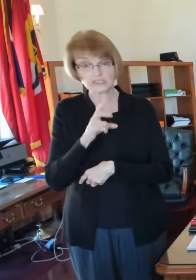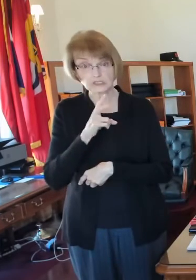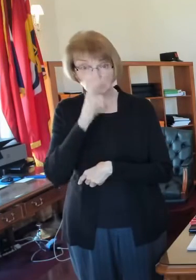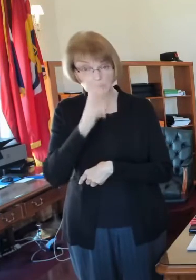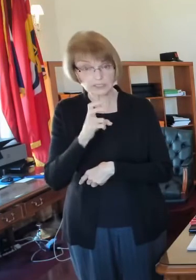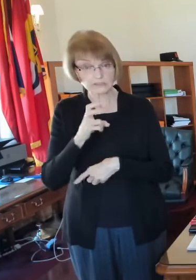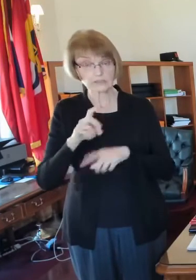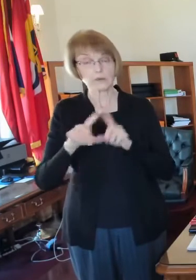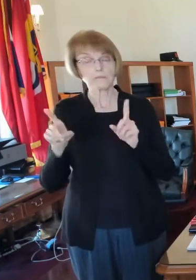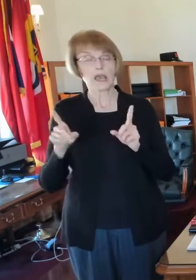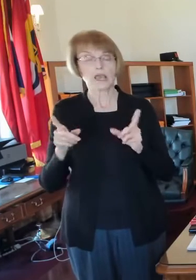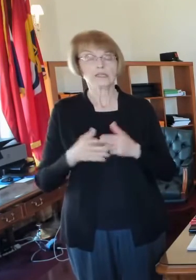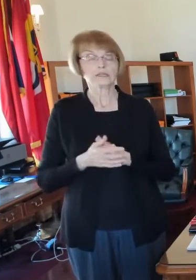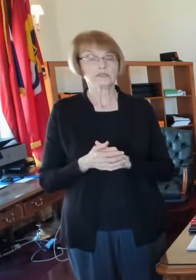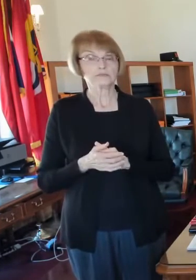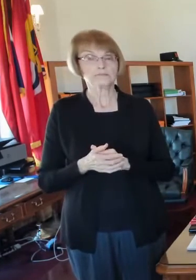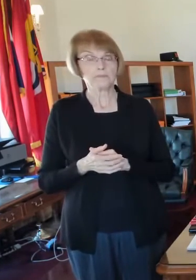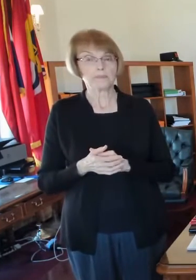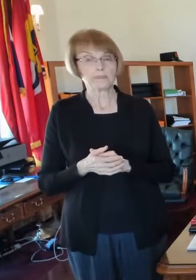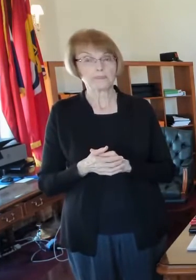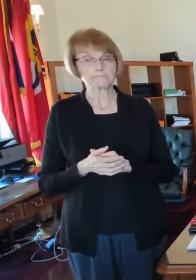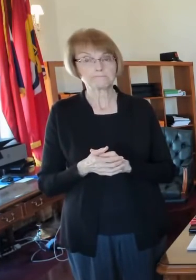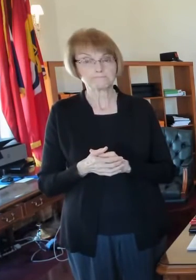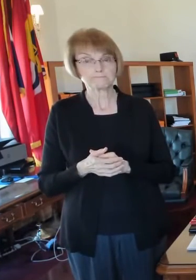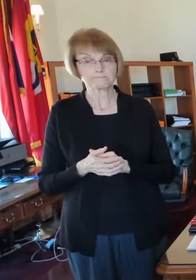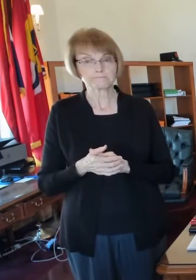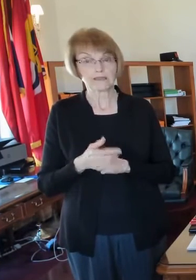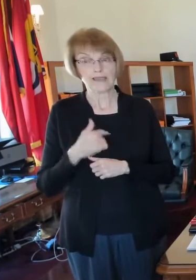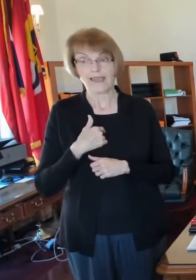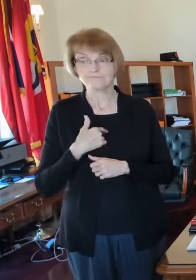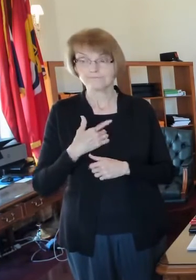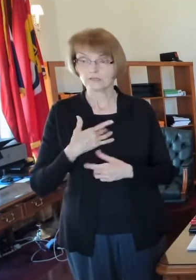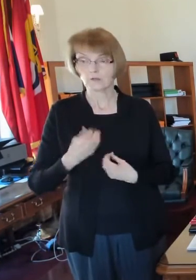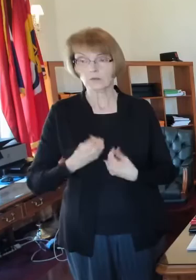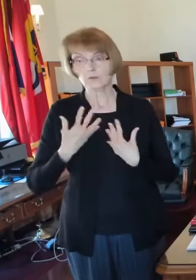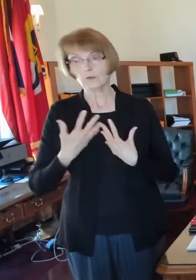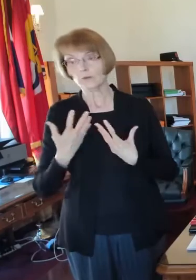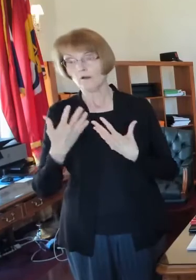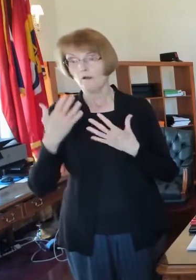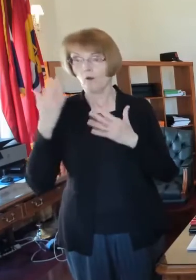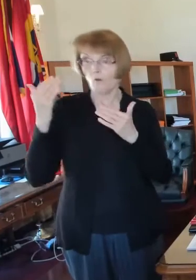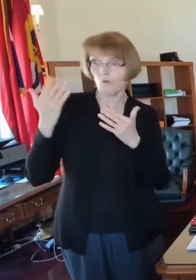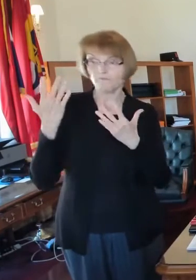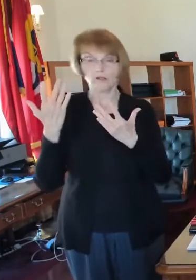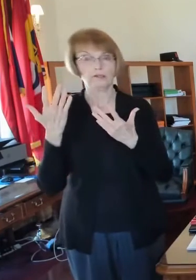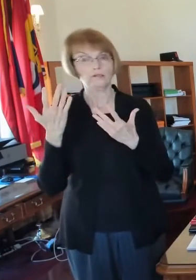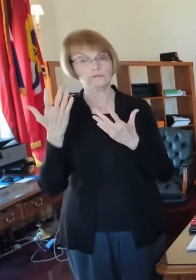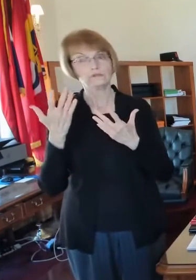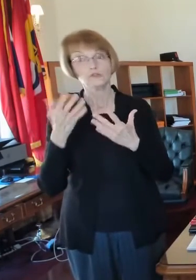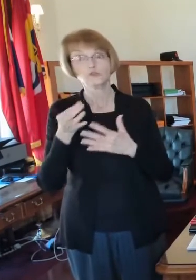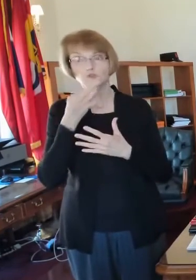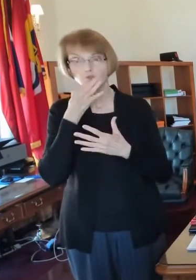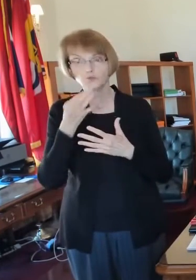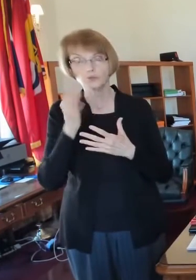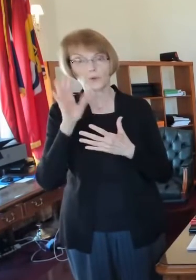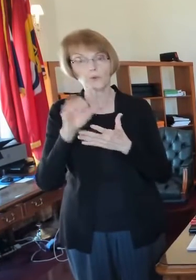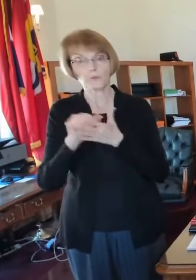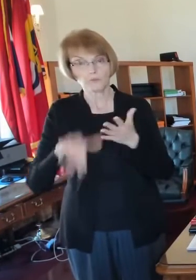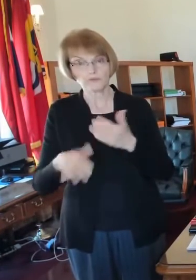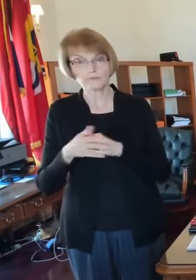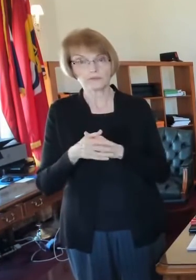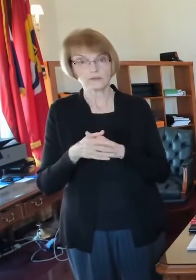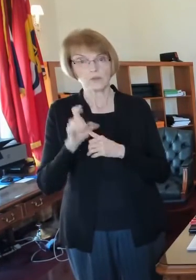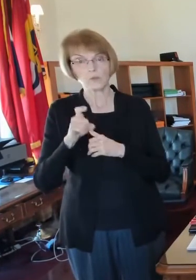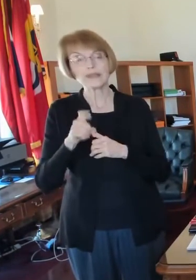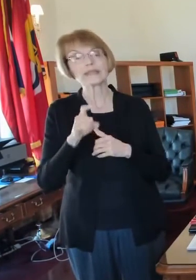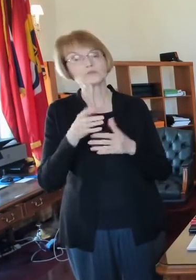But I do, I'm encouraged that we might be able to lift that somewhat. We do have to get the doctors